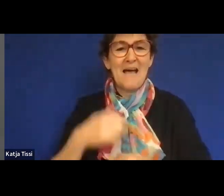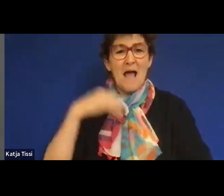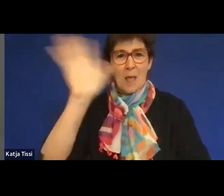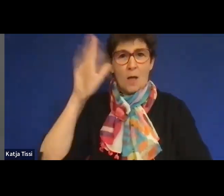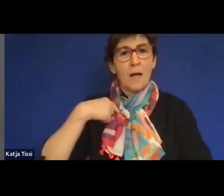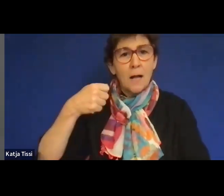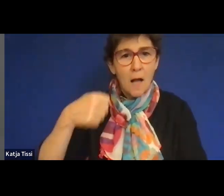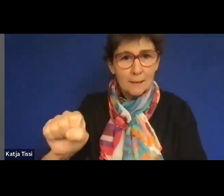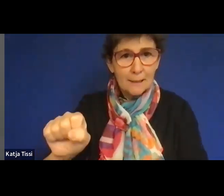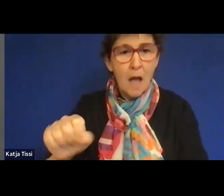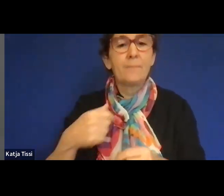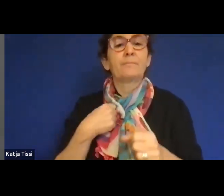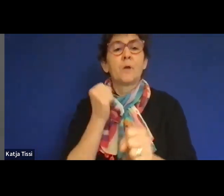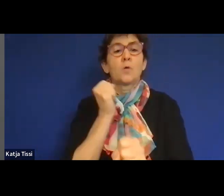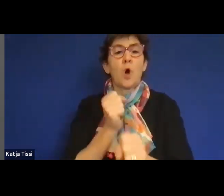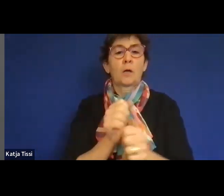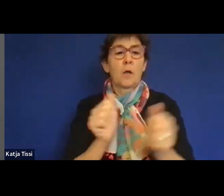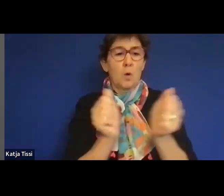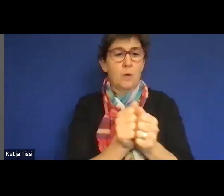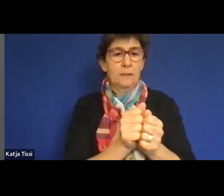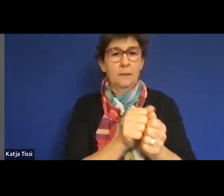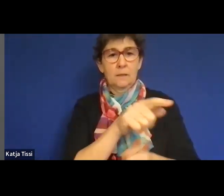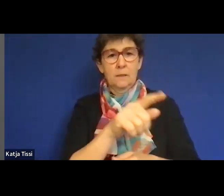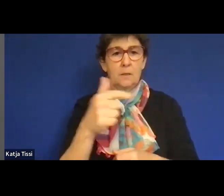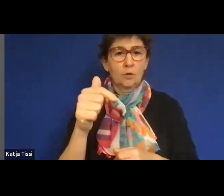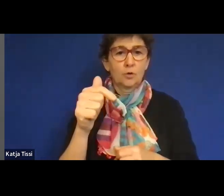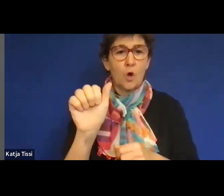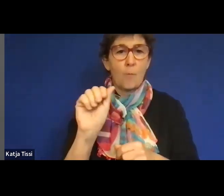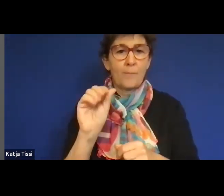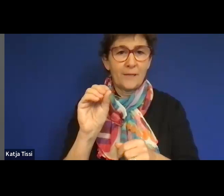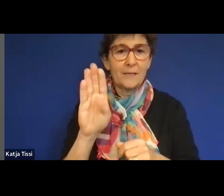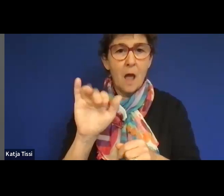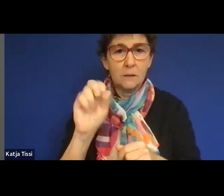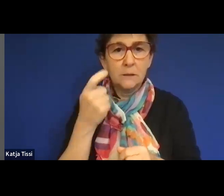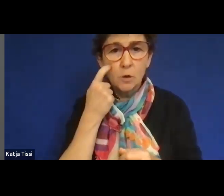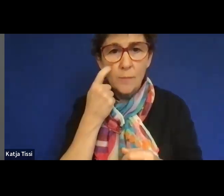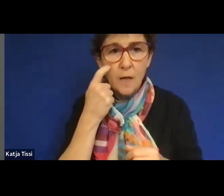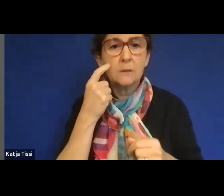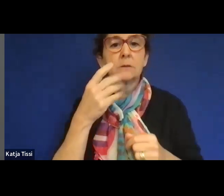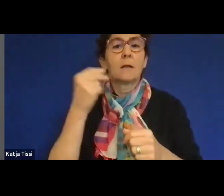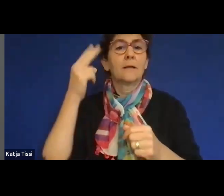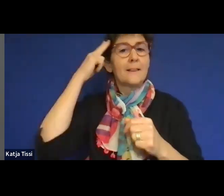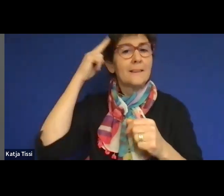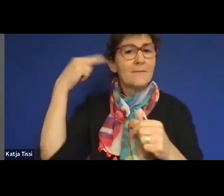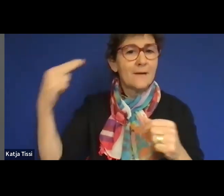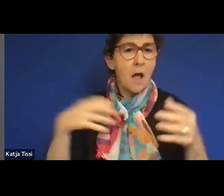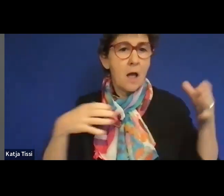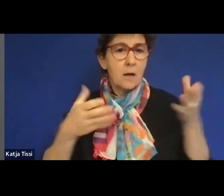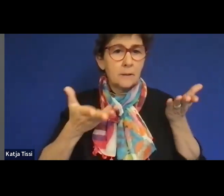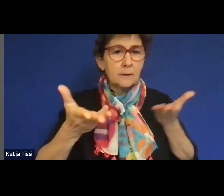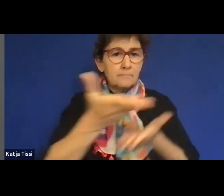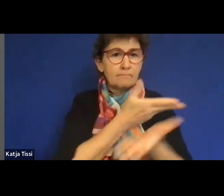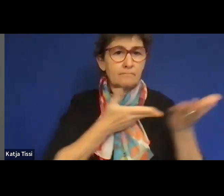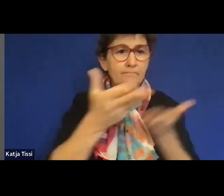That was the problem. So anyways, thank you. Hi, I'm Katja, and I work with Tobias